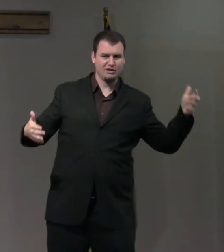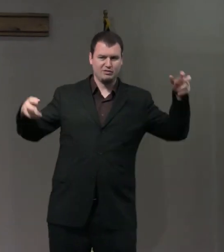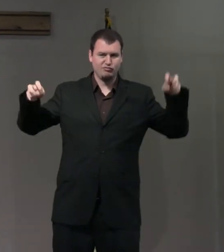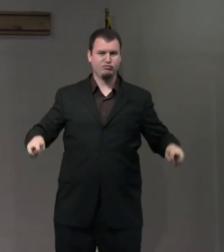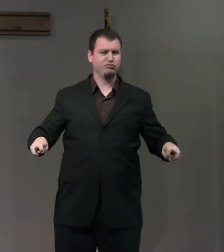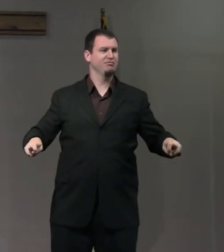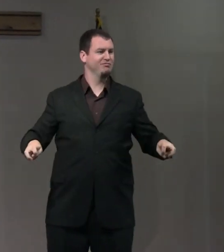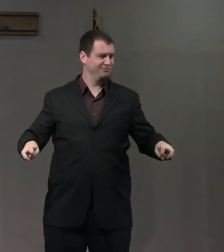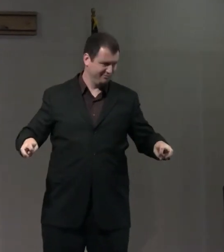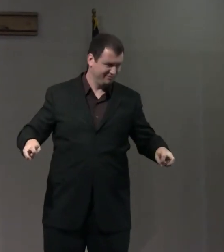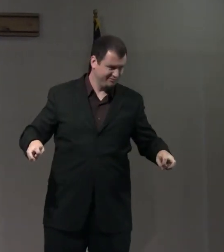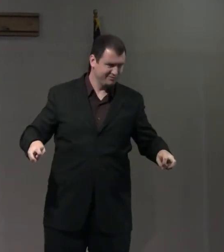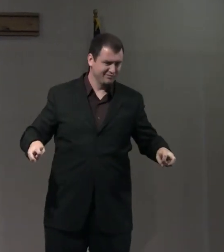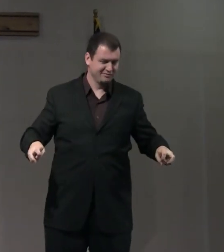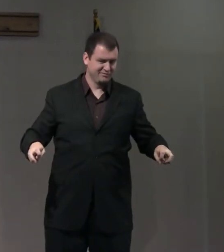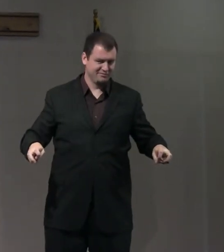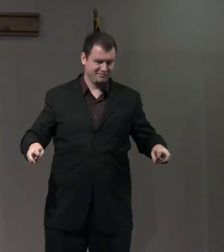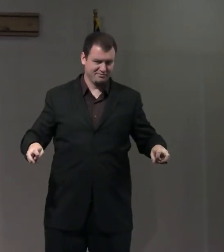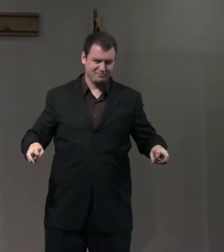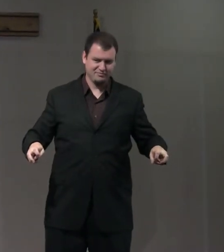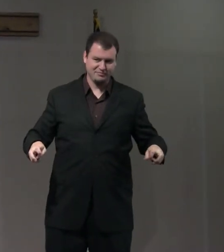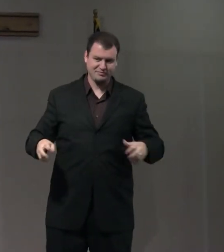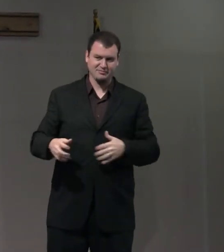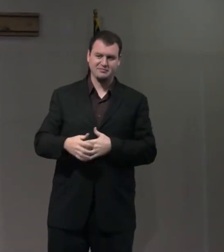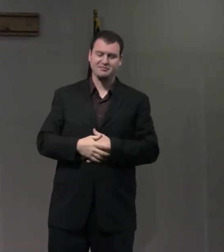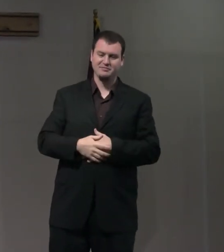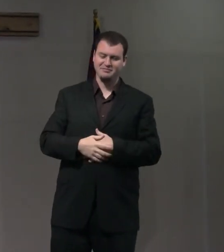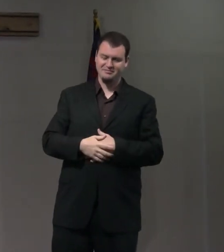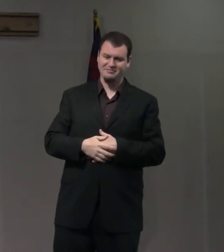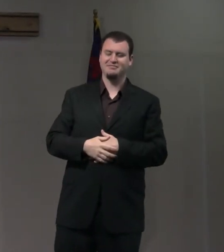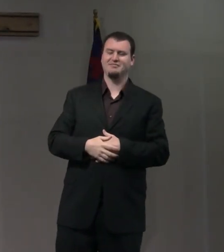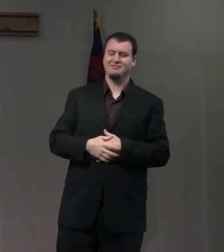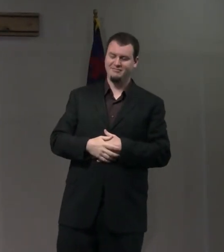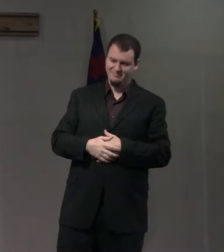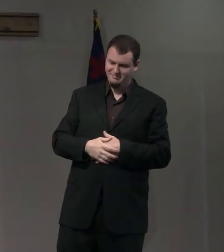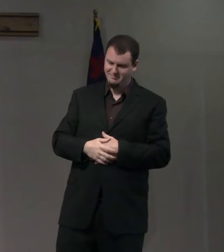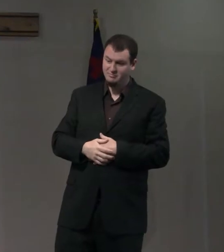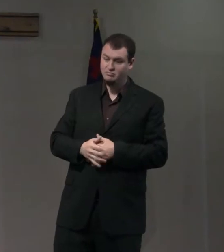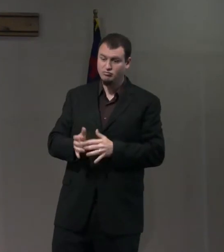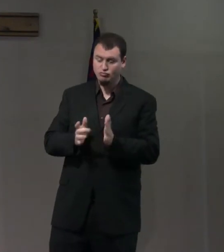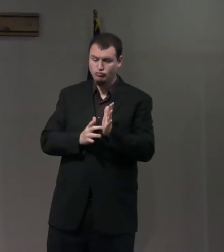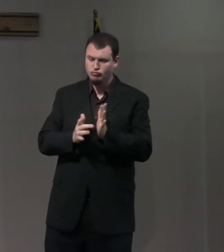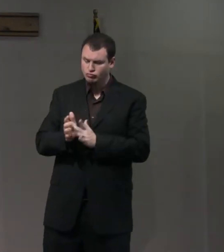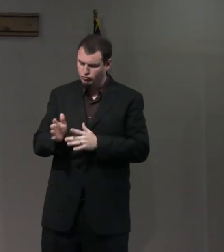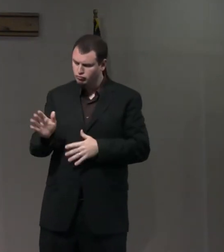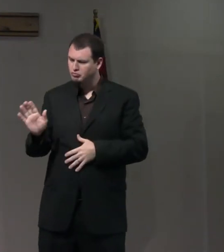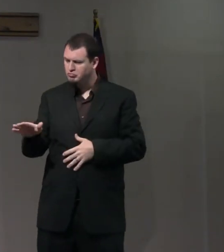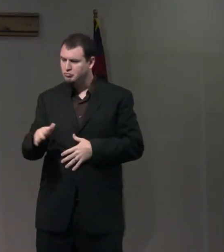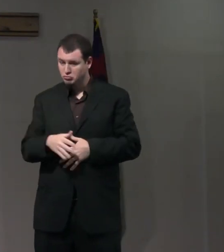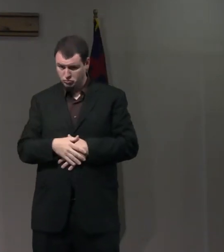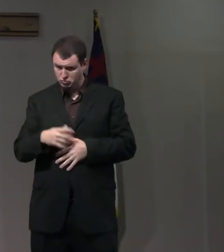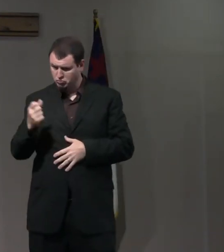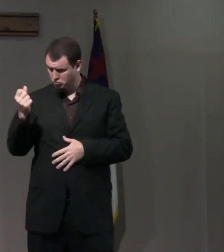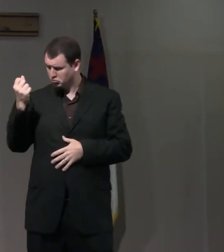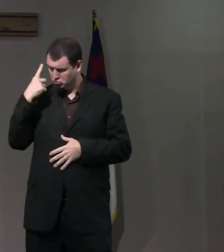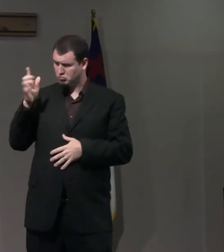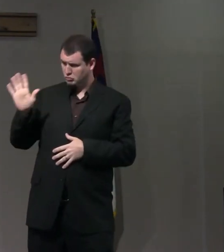on your right hand and your left hand side, and you sit on the throne. And Jesus said,